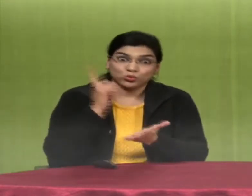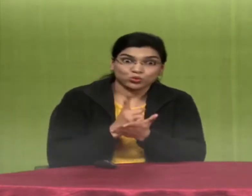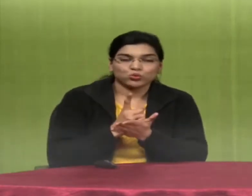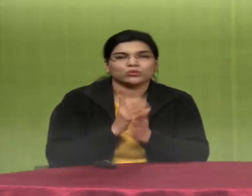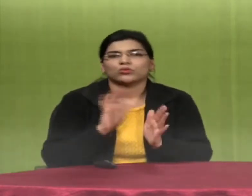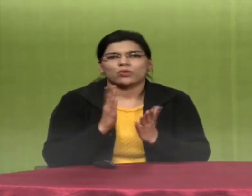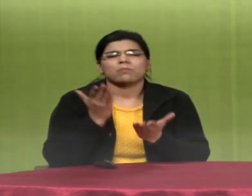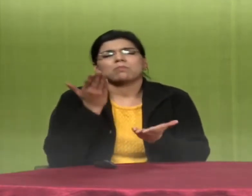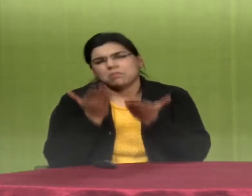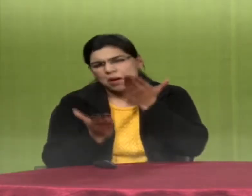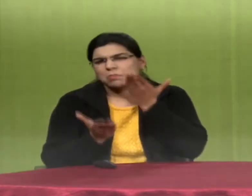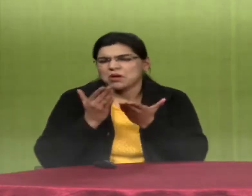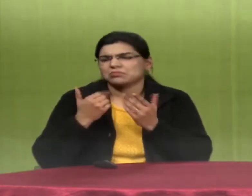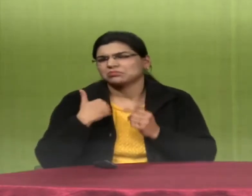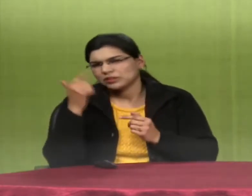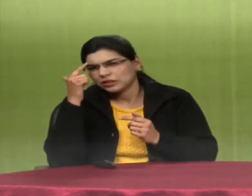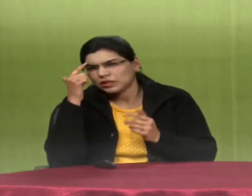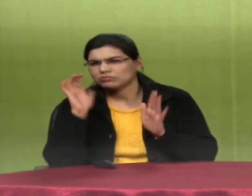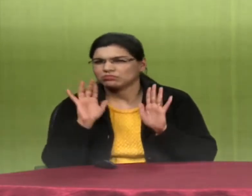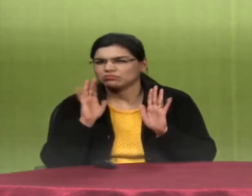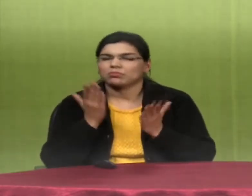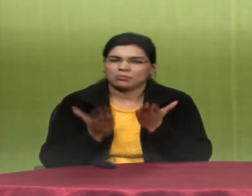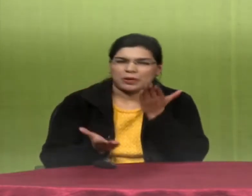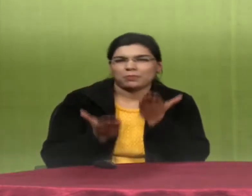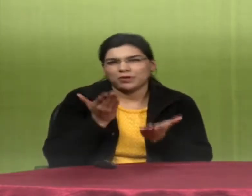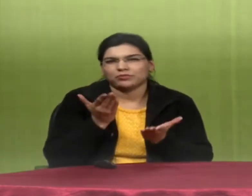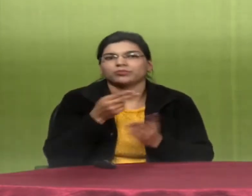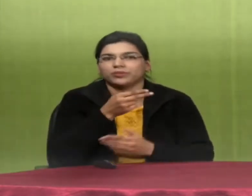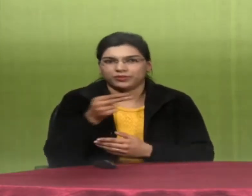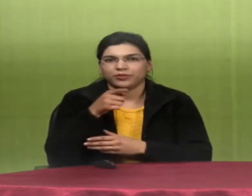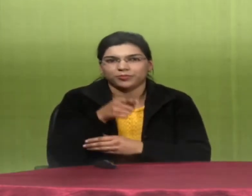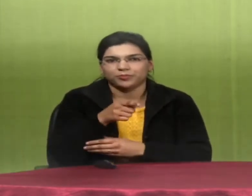10th word is perhaps, which means maybe.